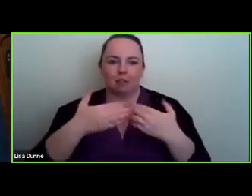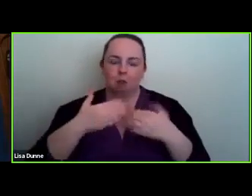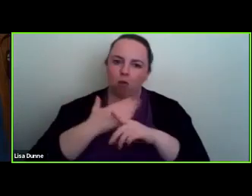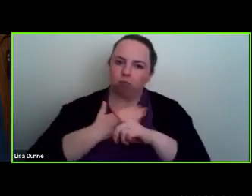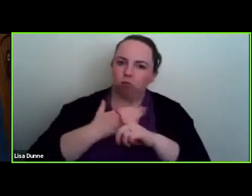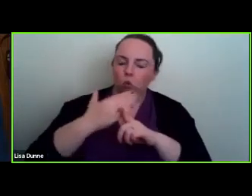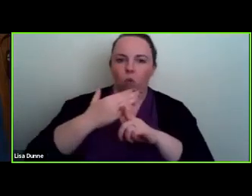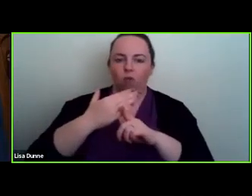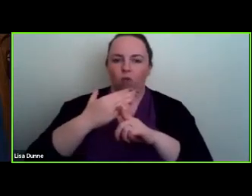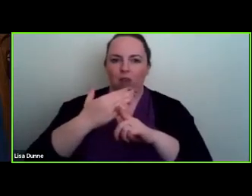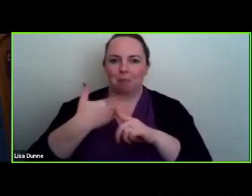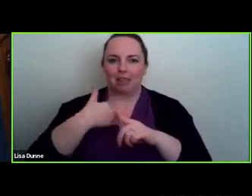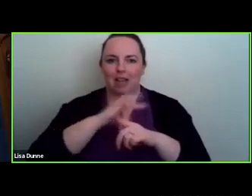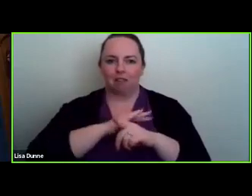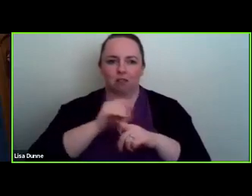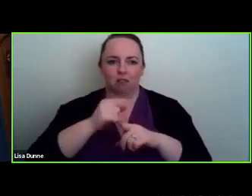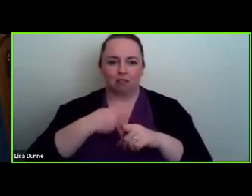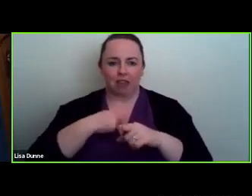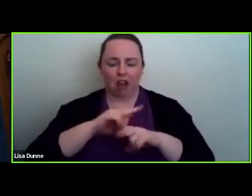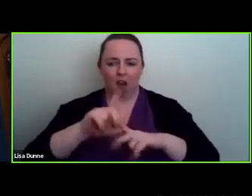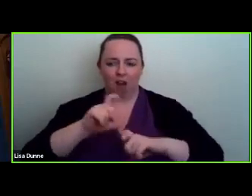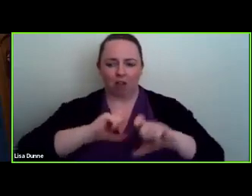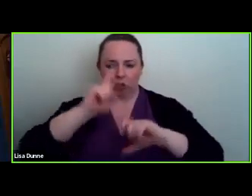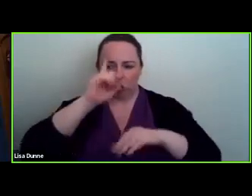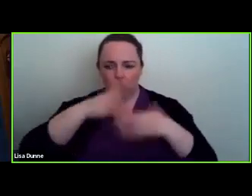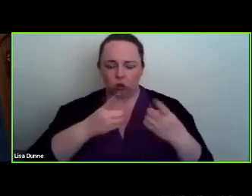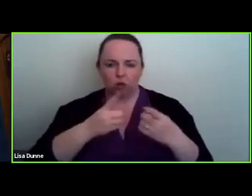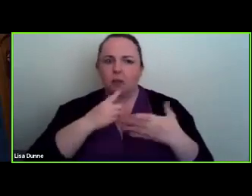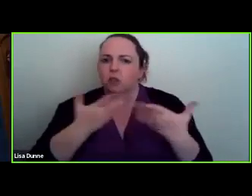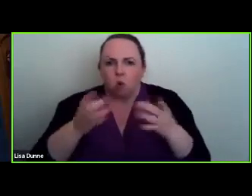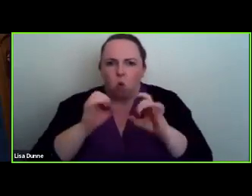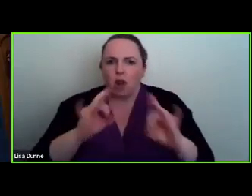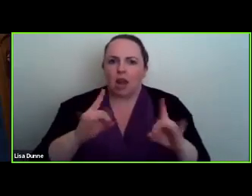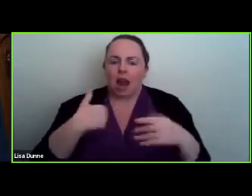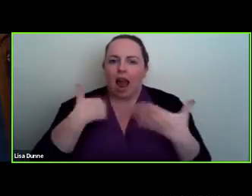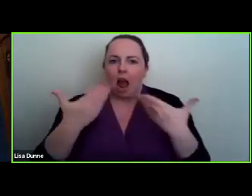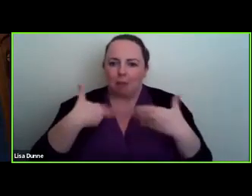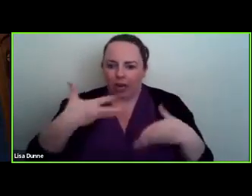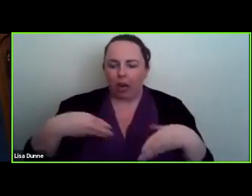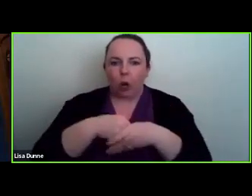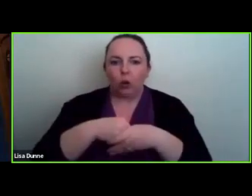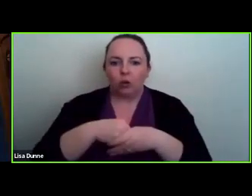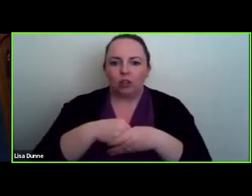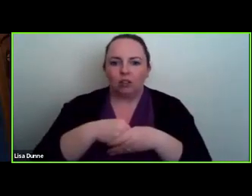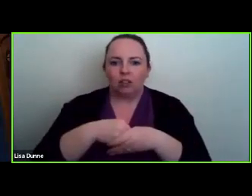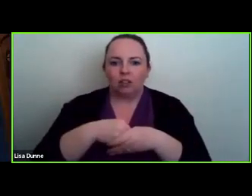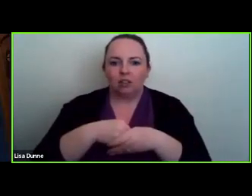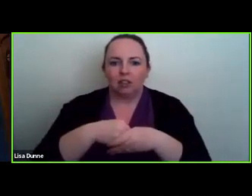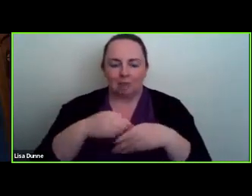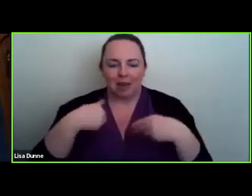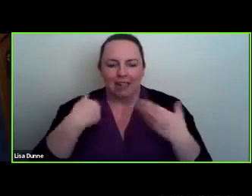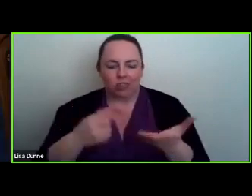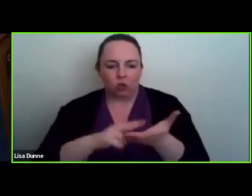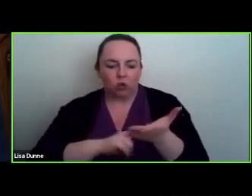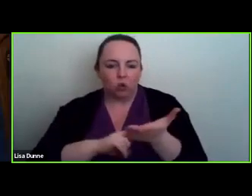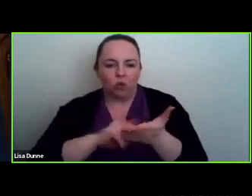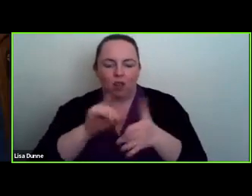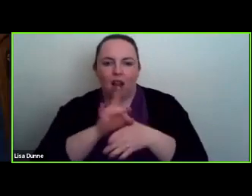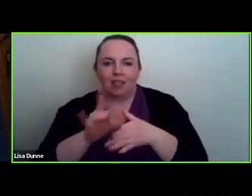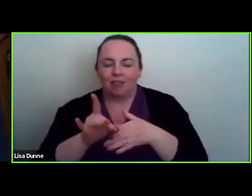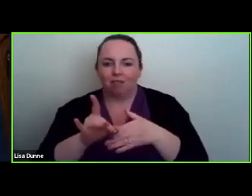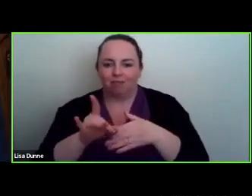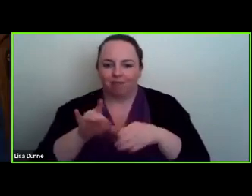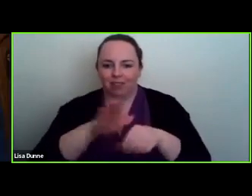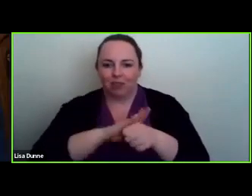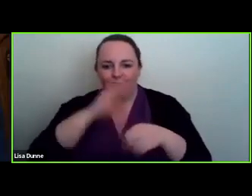discomfort and really understanding about how we can make inclusivity a reality rather than just a phrase that is marketed and used quite freely. But